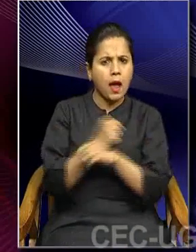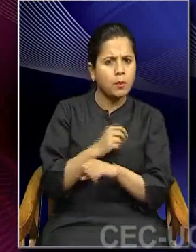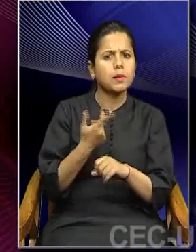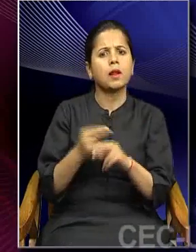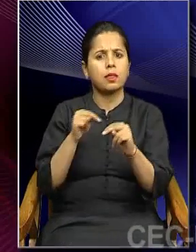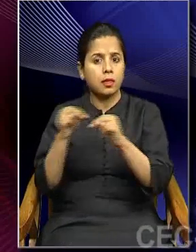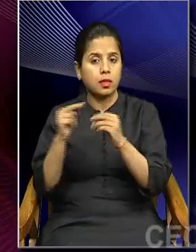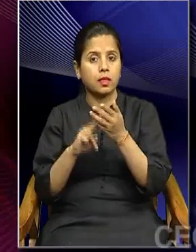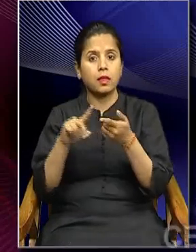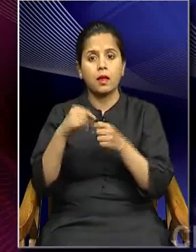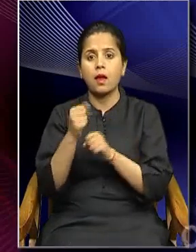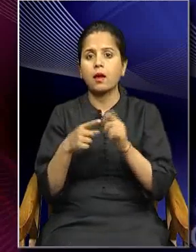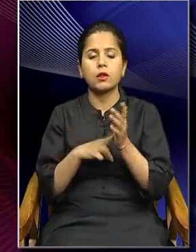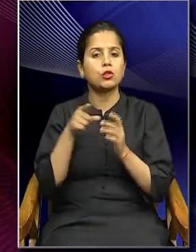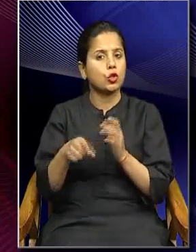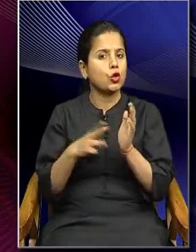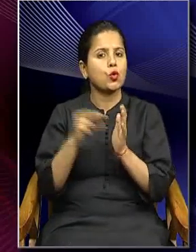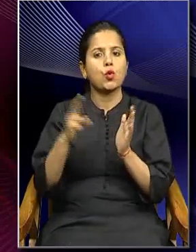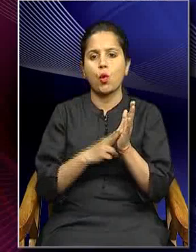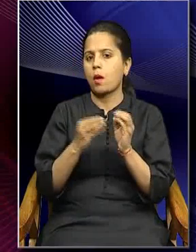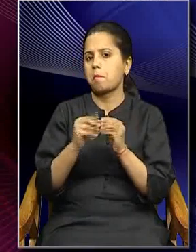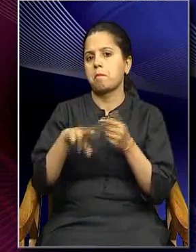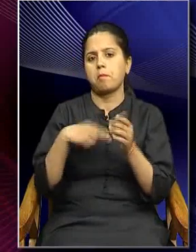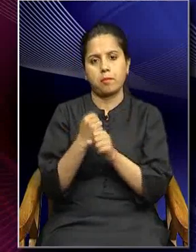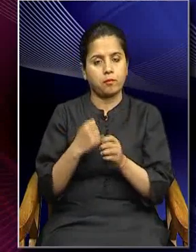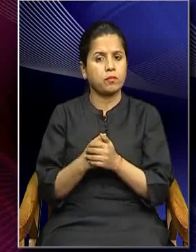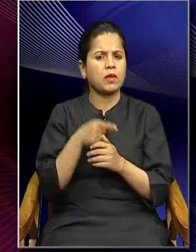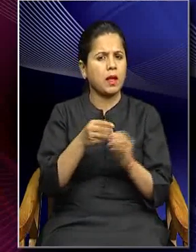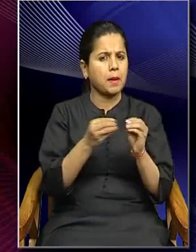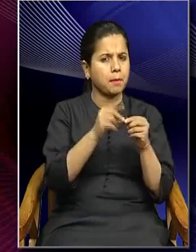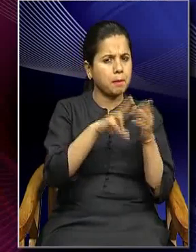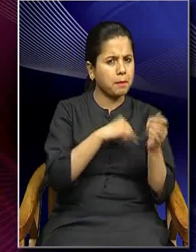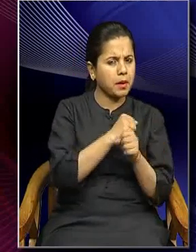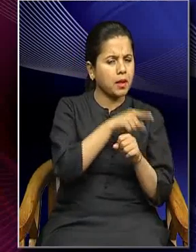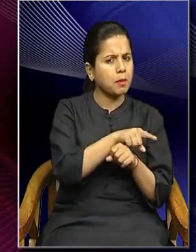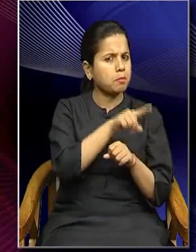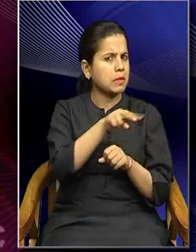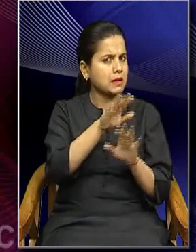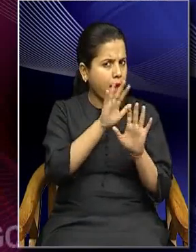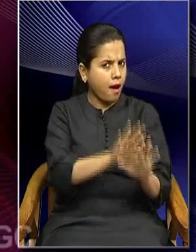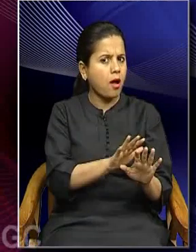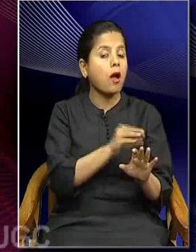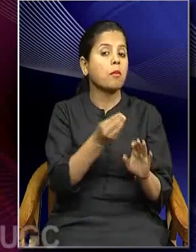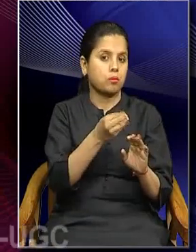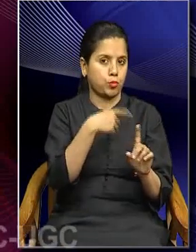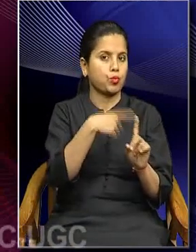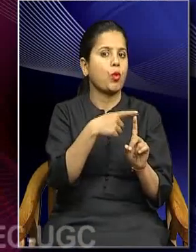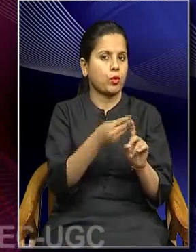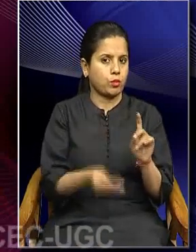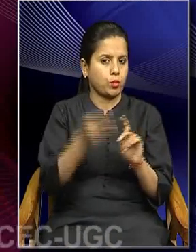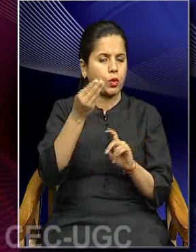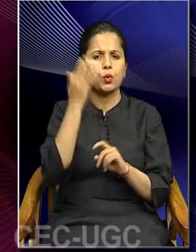is non-being. Now here, the term being has more to do with positive. I'll tell